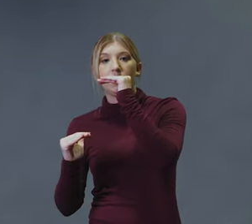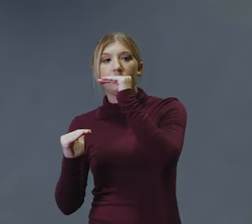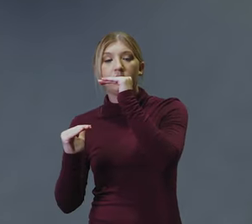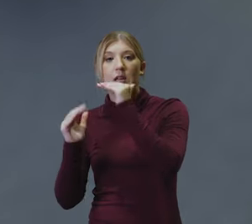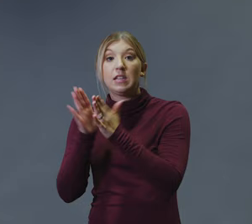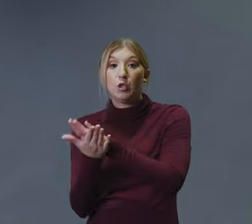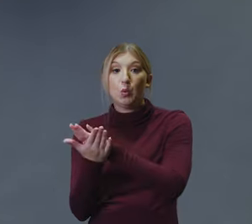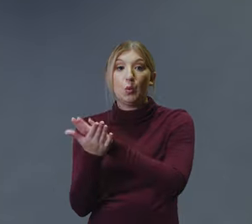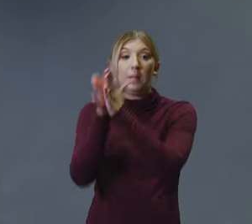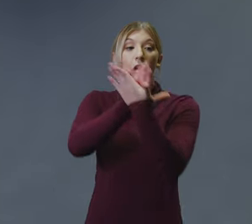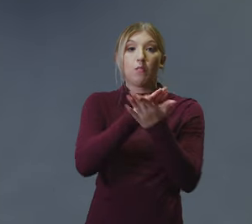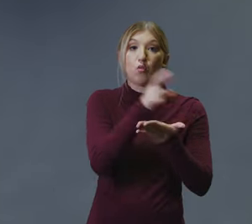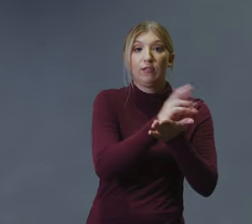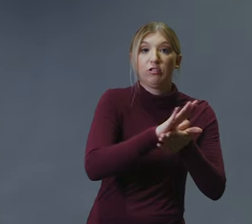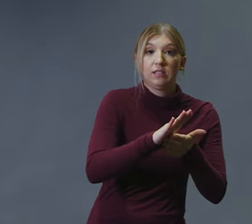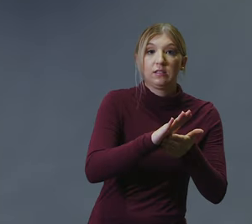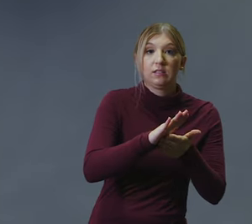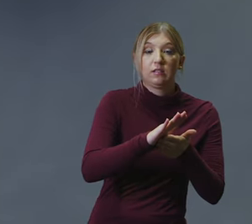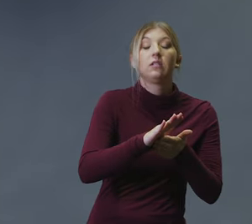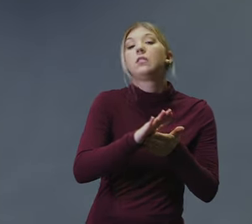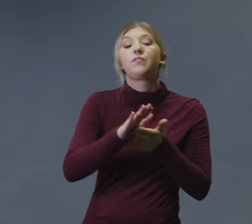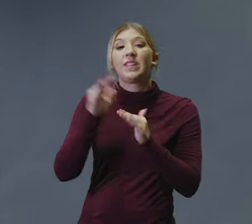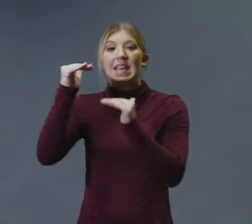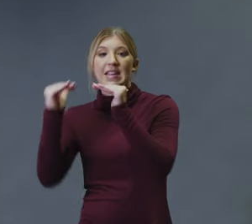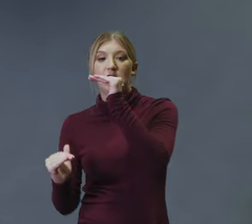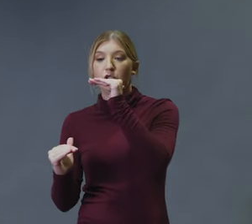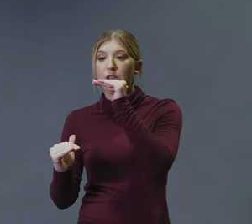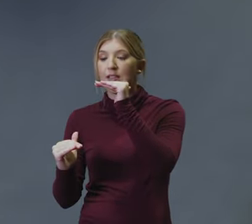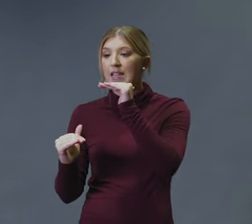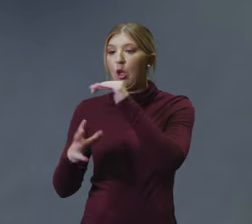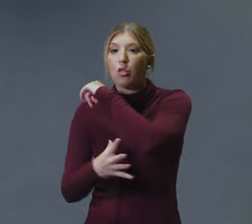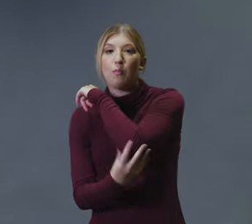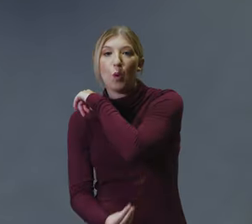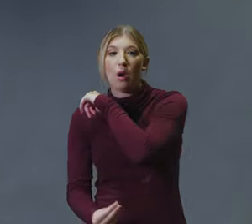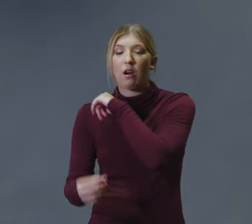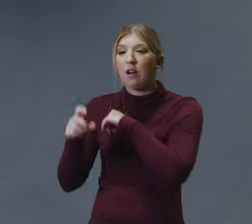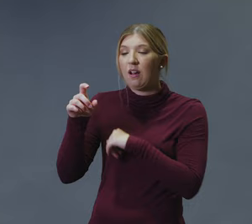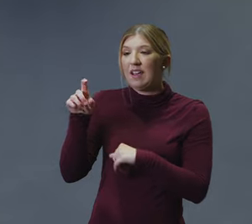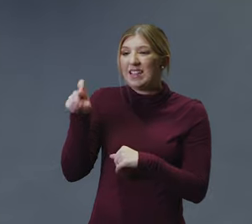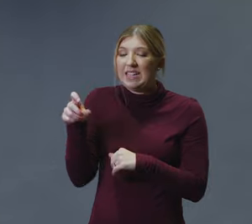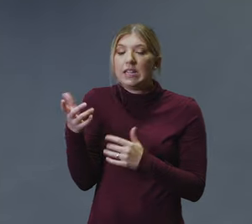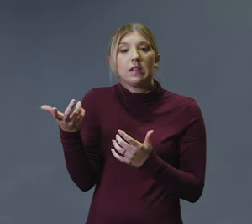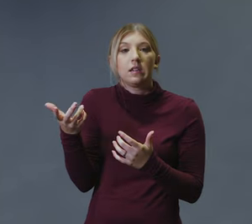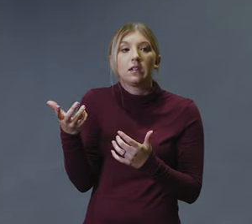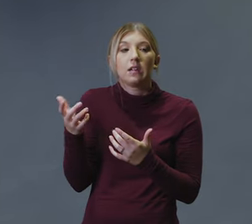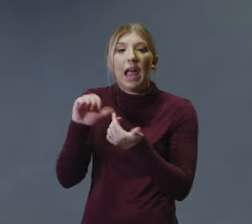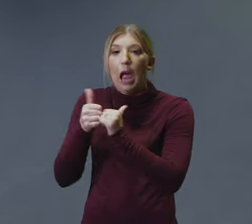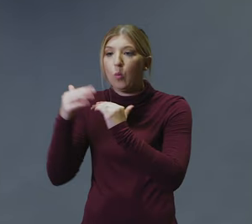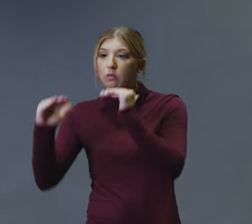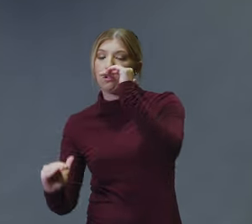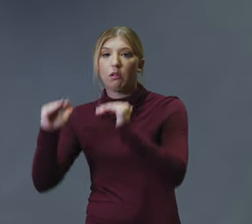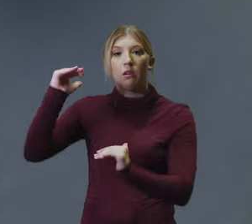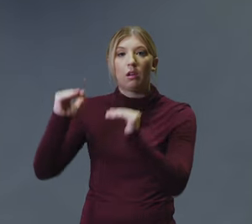righteousness. You see, God's idea of justice was treating the poor and the needy well. He is calling out a system